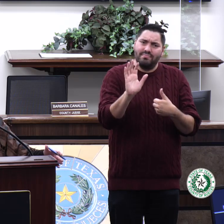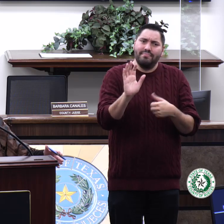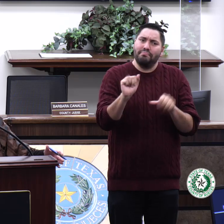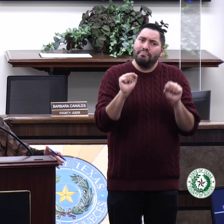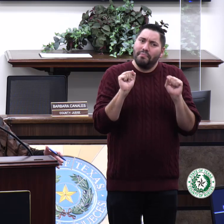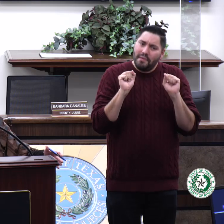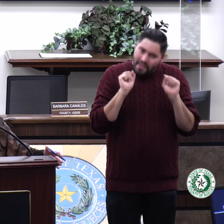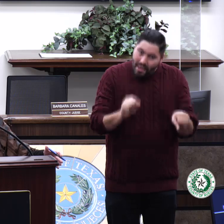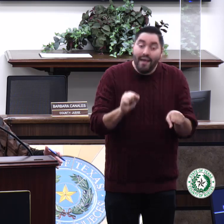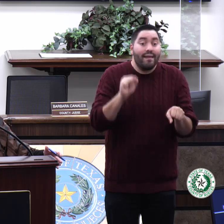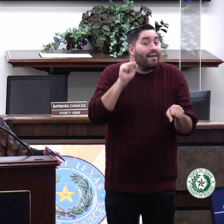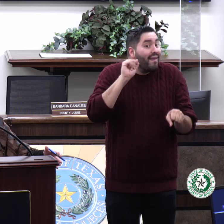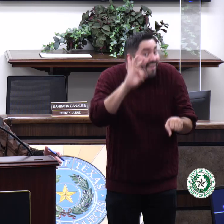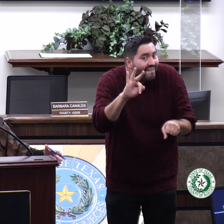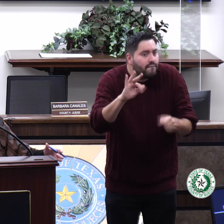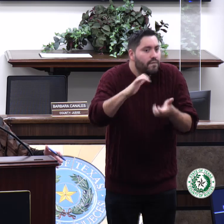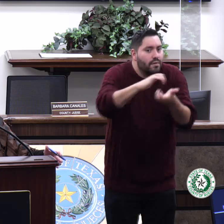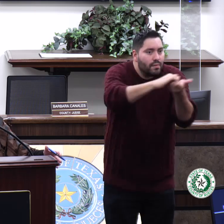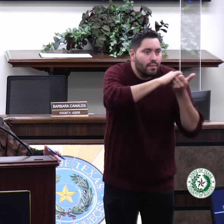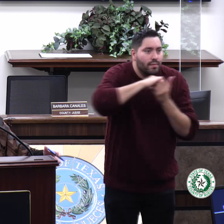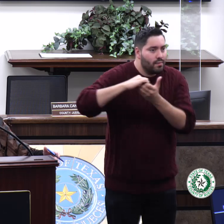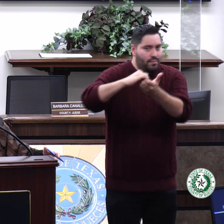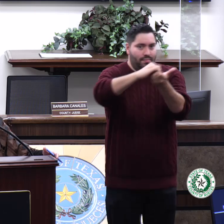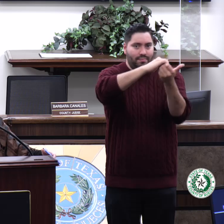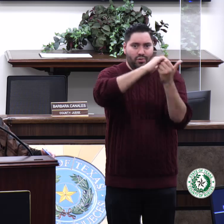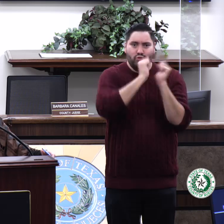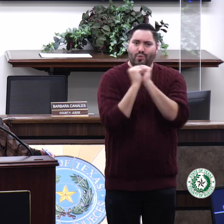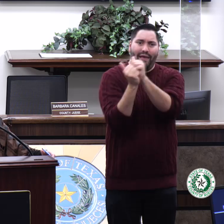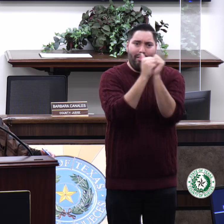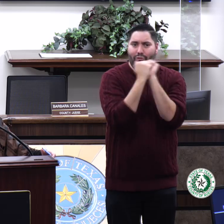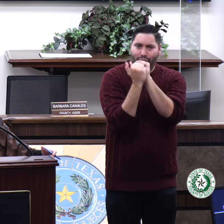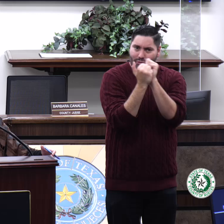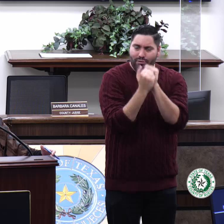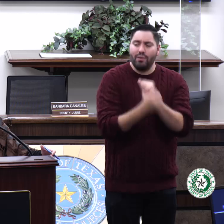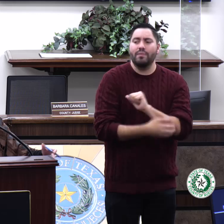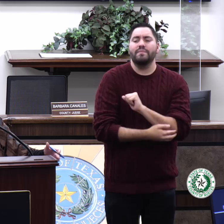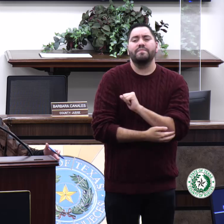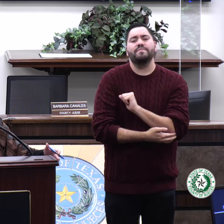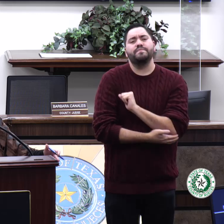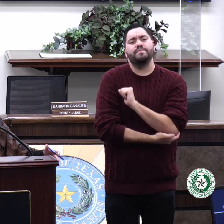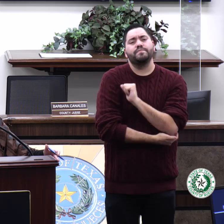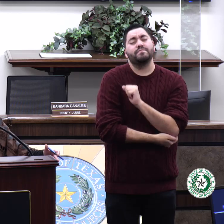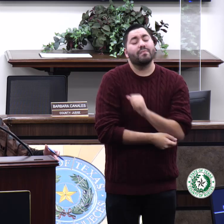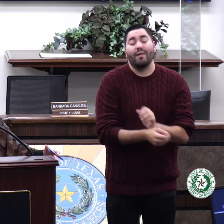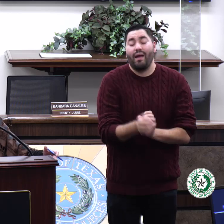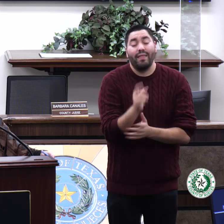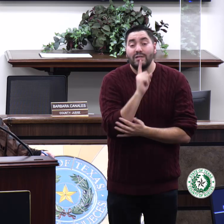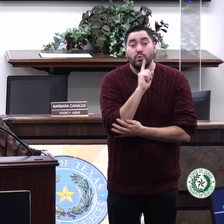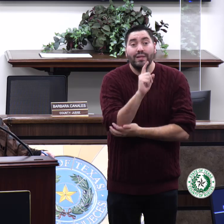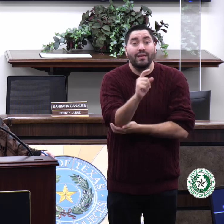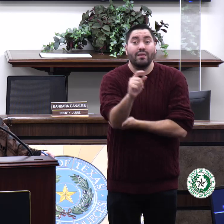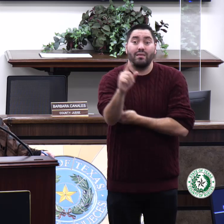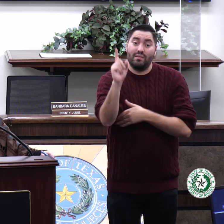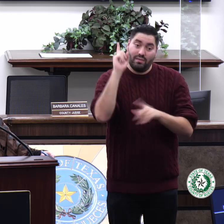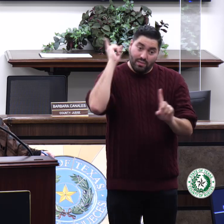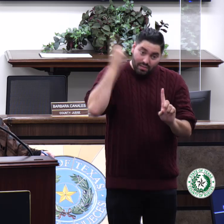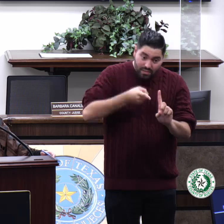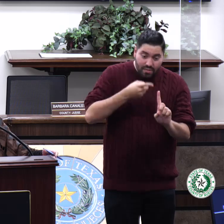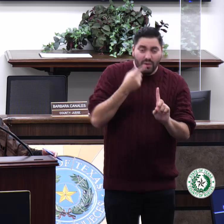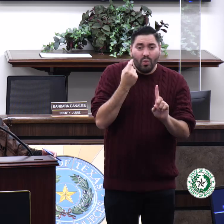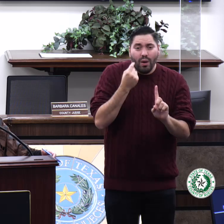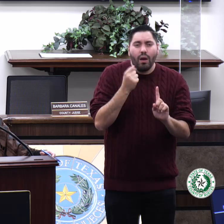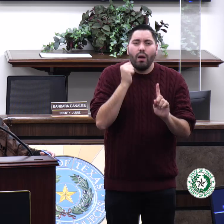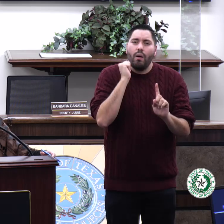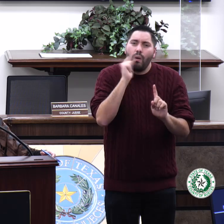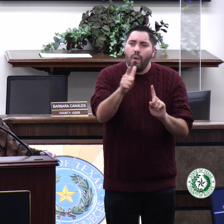we do it together. That's really been the bottom line. Everybody gets into the